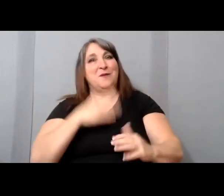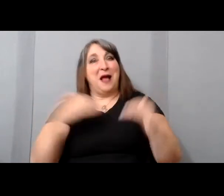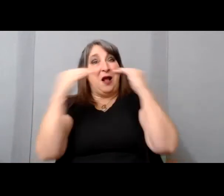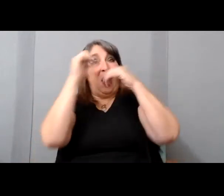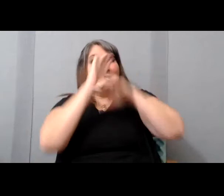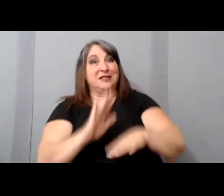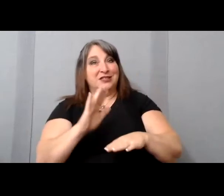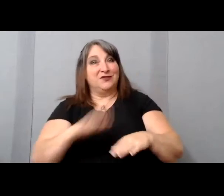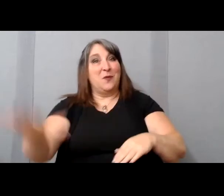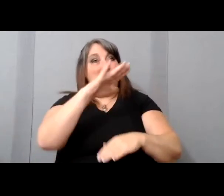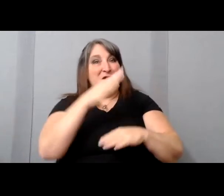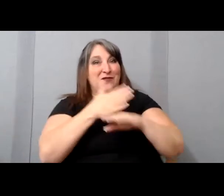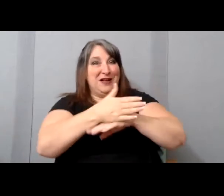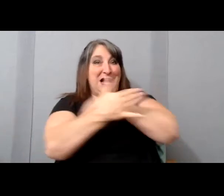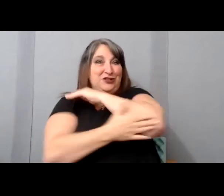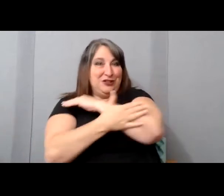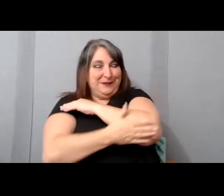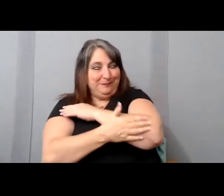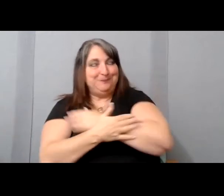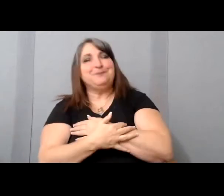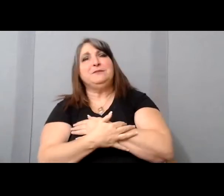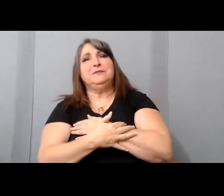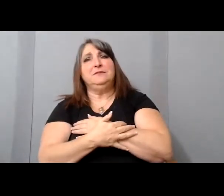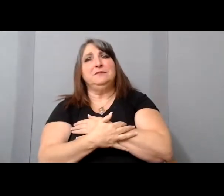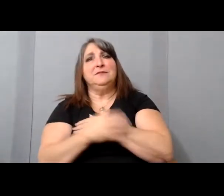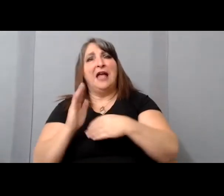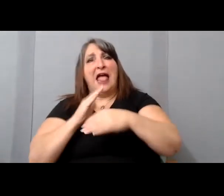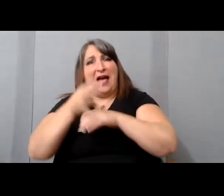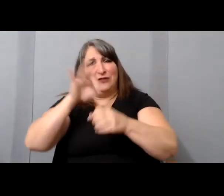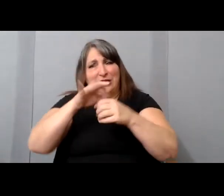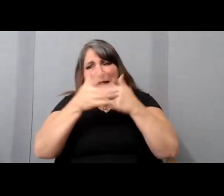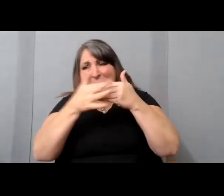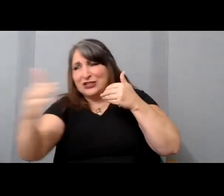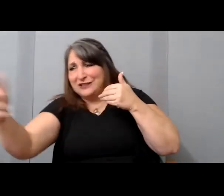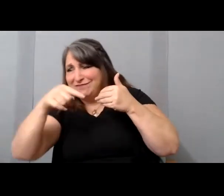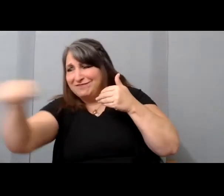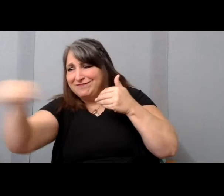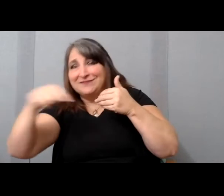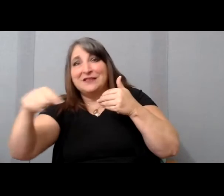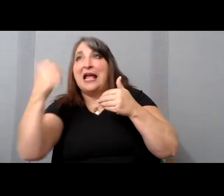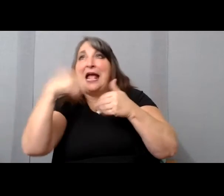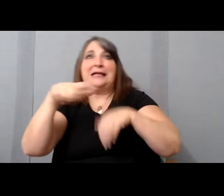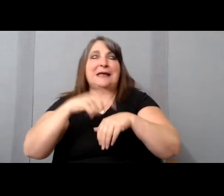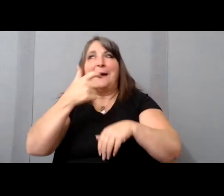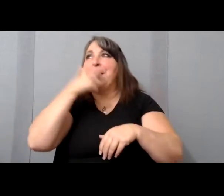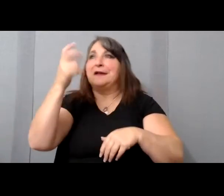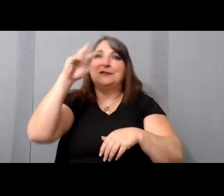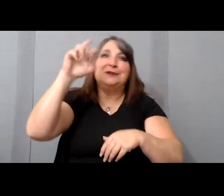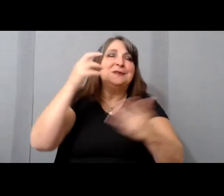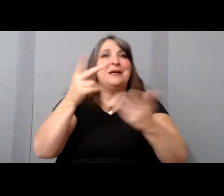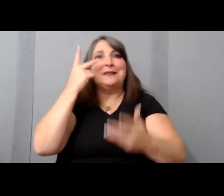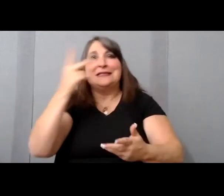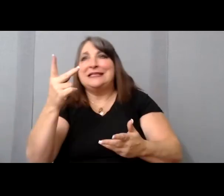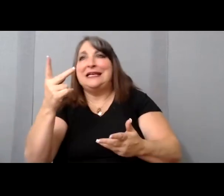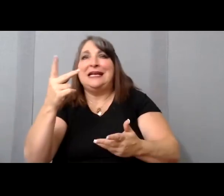They've been referenced earlier. In the days after the election, anytime you turned on the news, and you might have seen Secretary of State